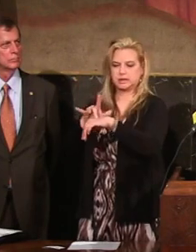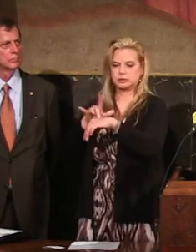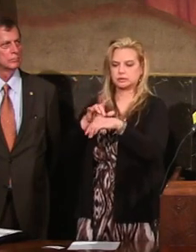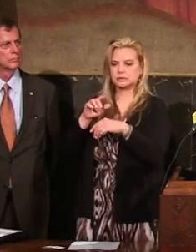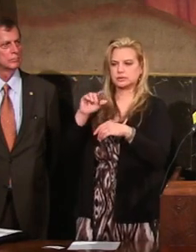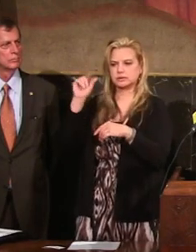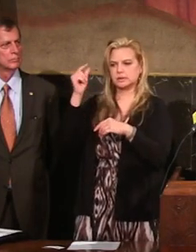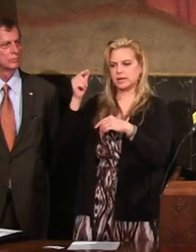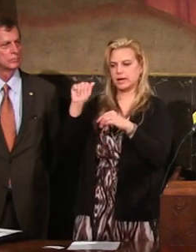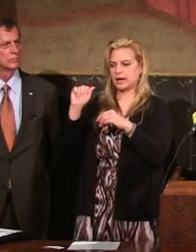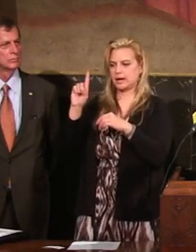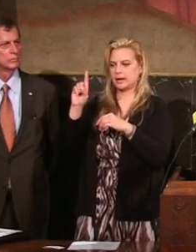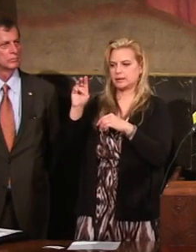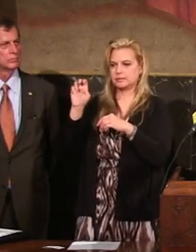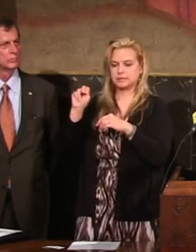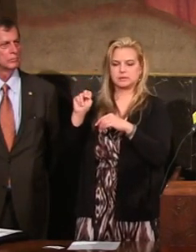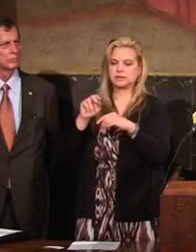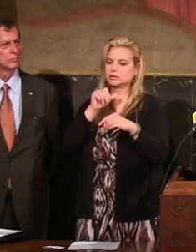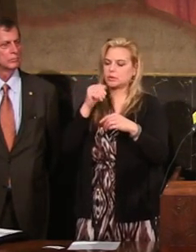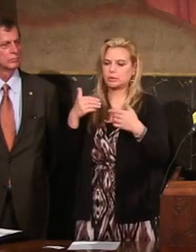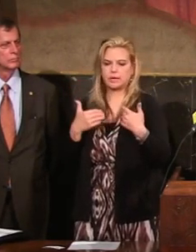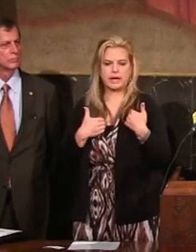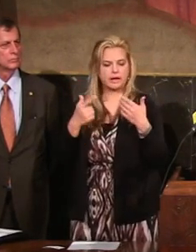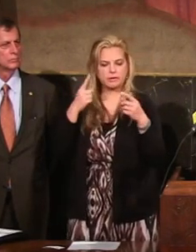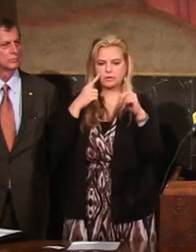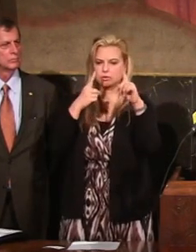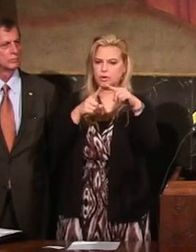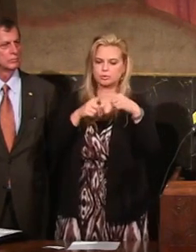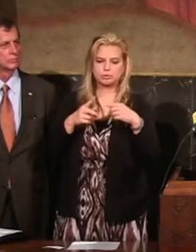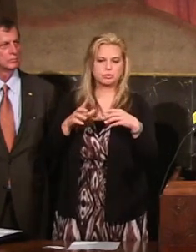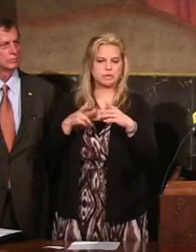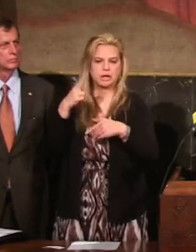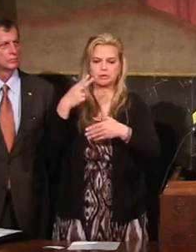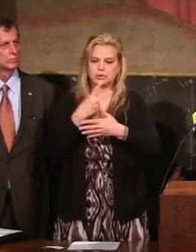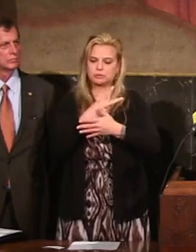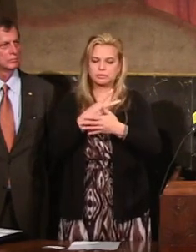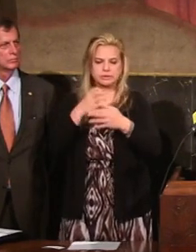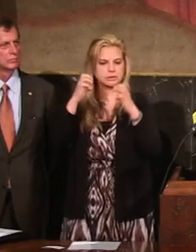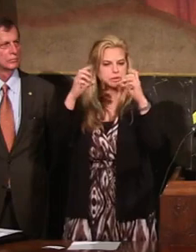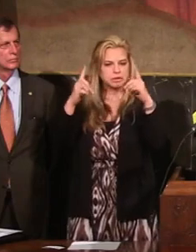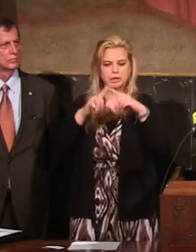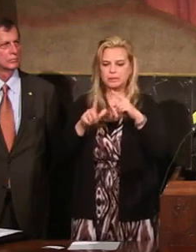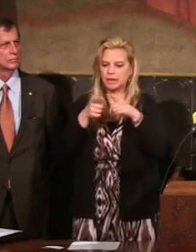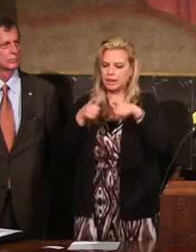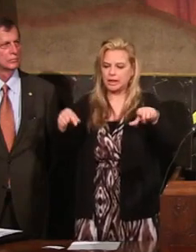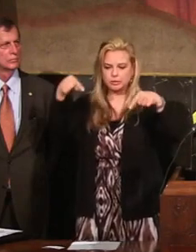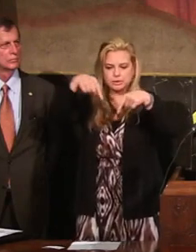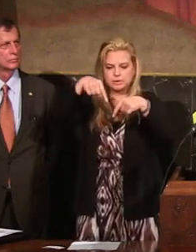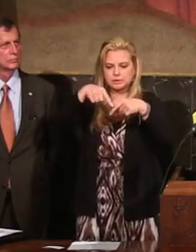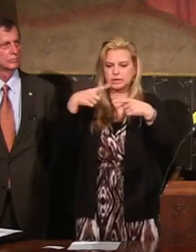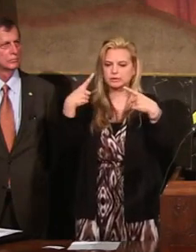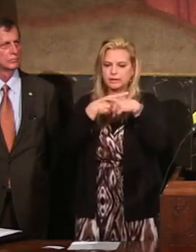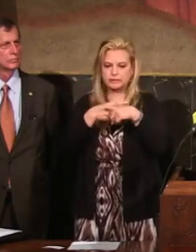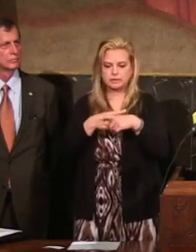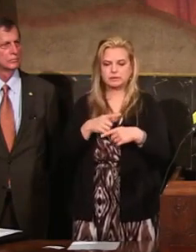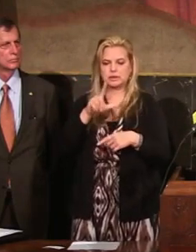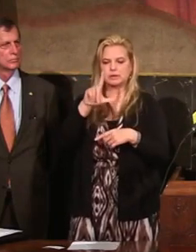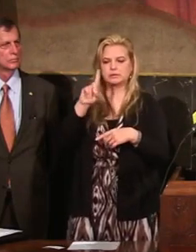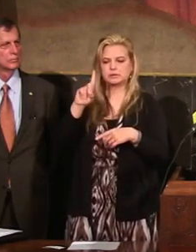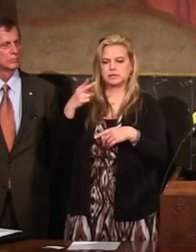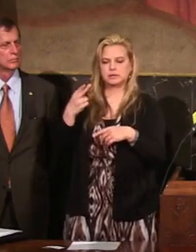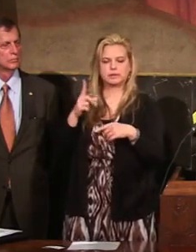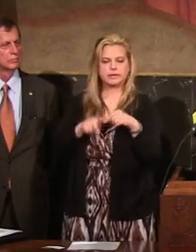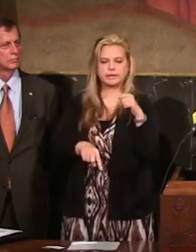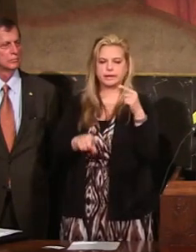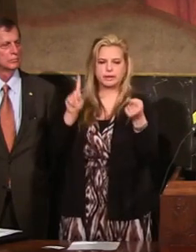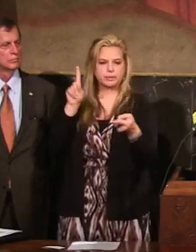no intent of cutting graduate medical education, but the language itself creates an inherent conflict. LDH cannot